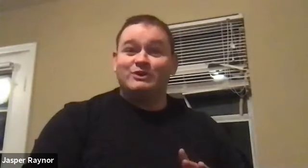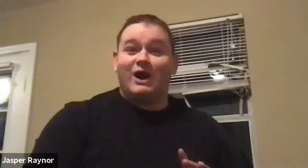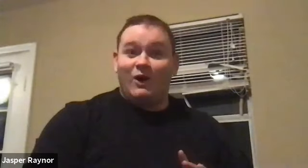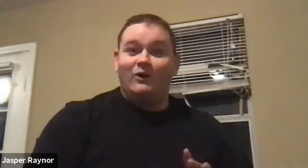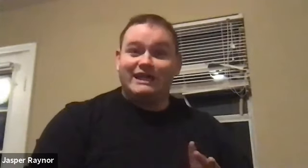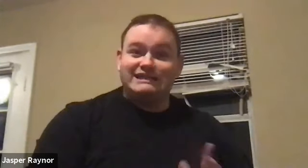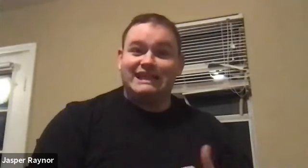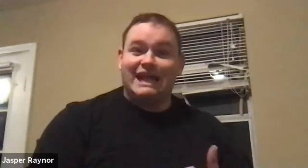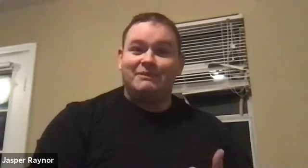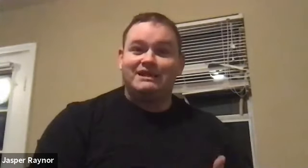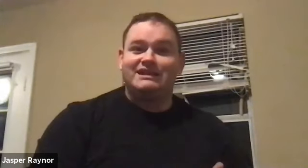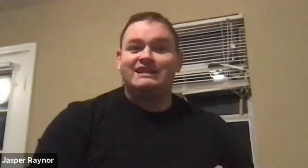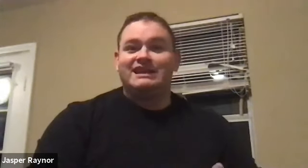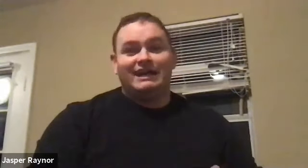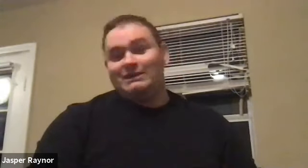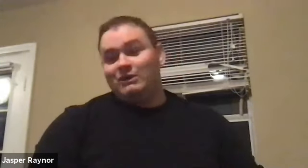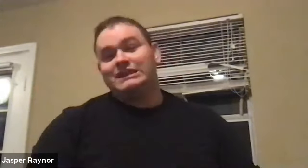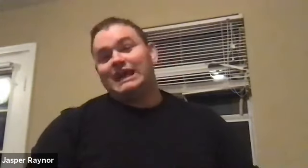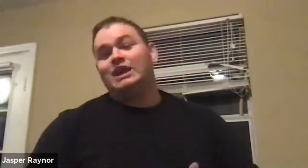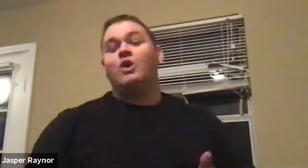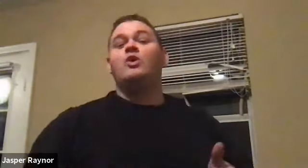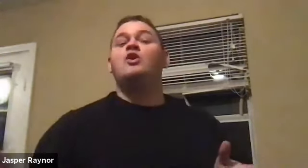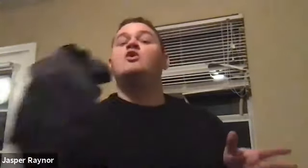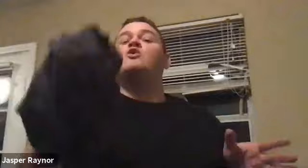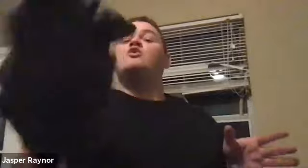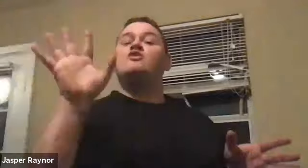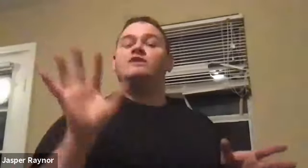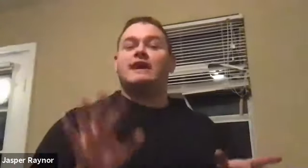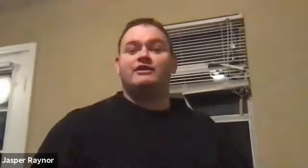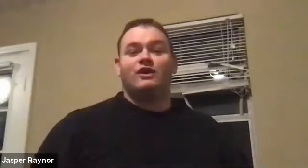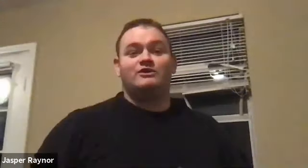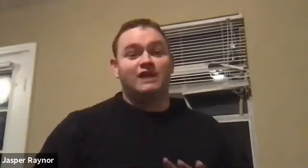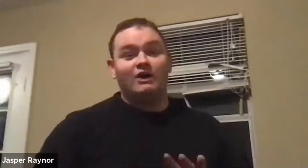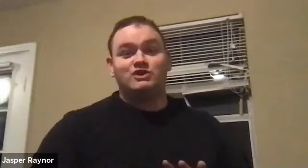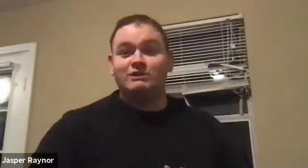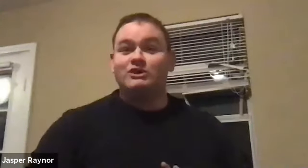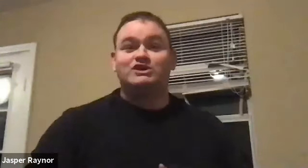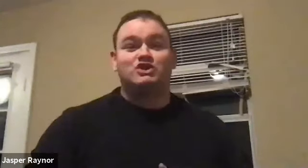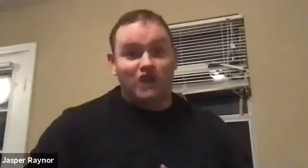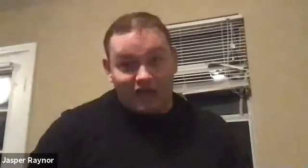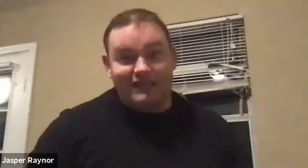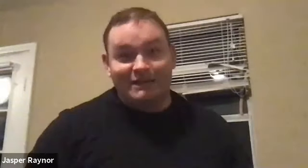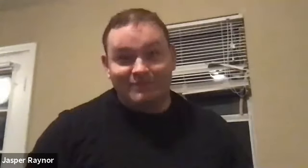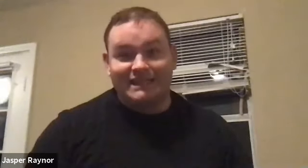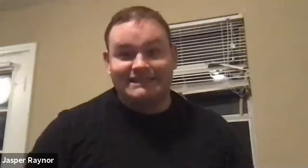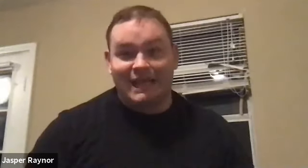the whole kitchen at me. And it wasn't like, no. She was chucking them things at